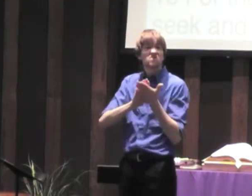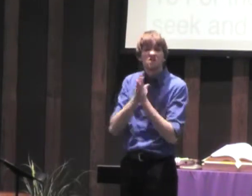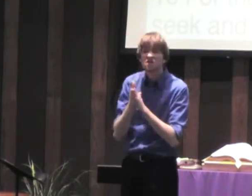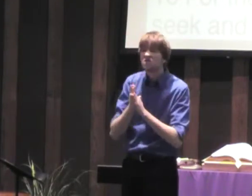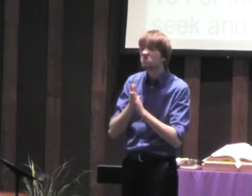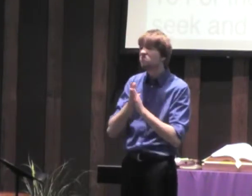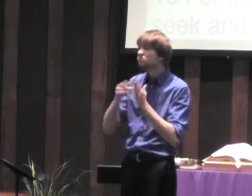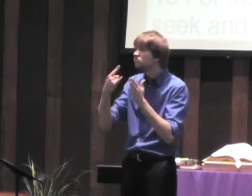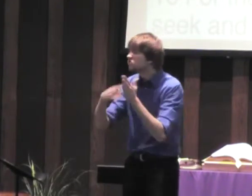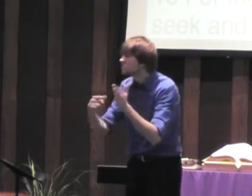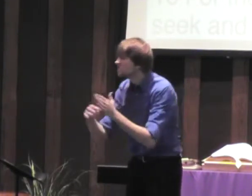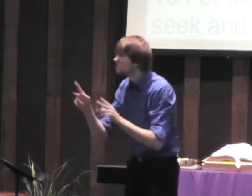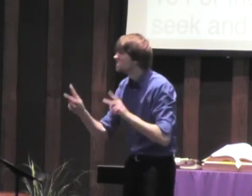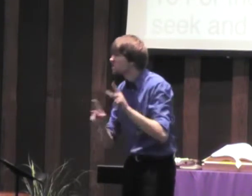To tell you the truth, I wish I could